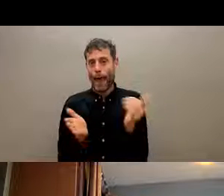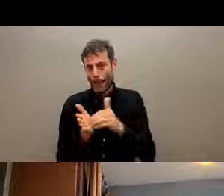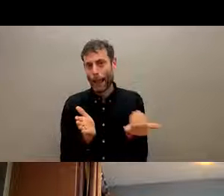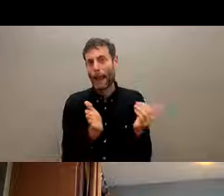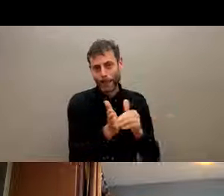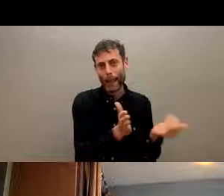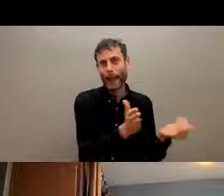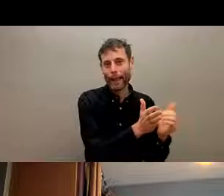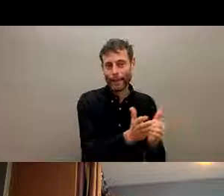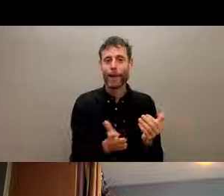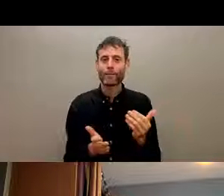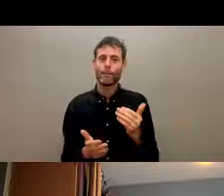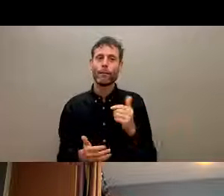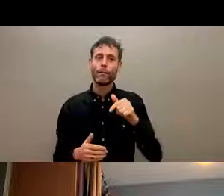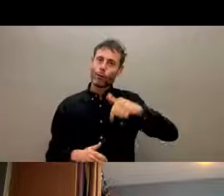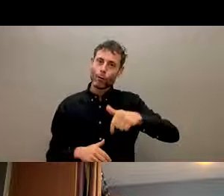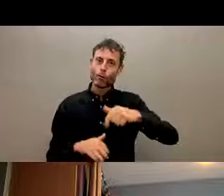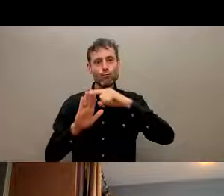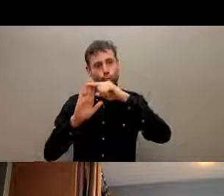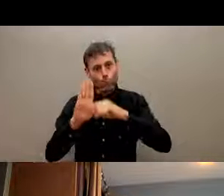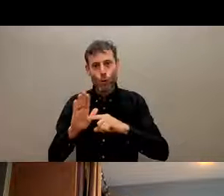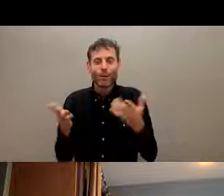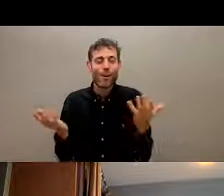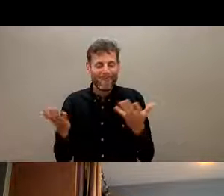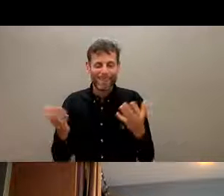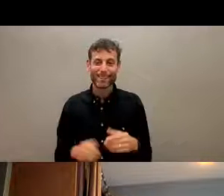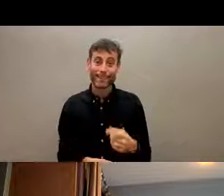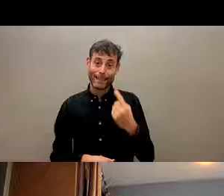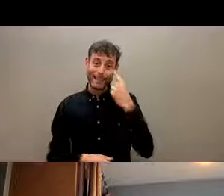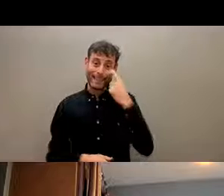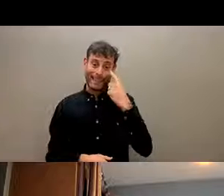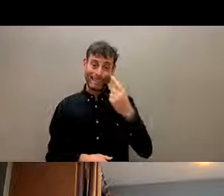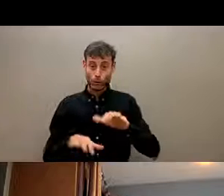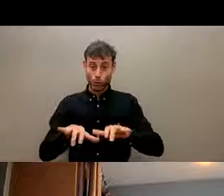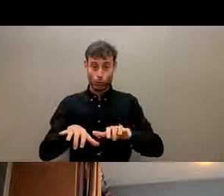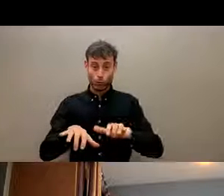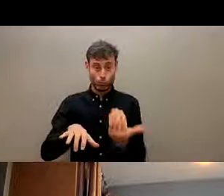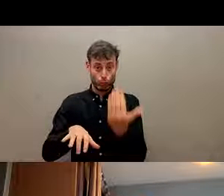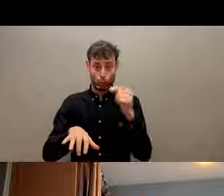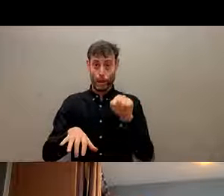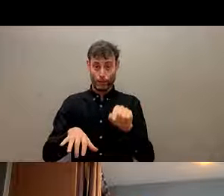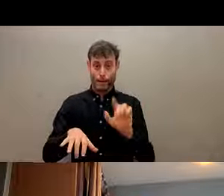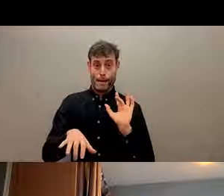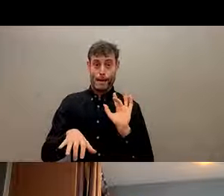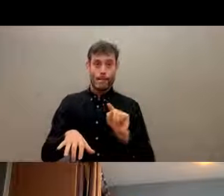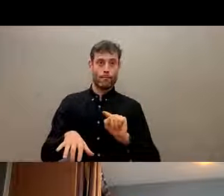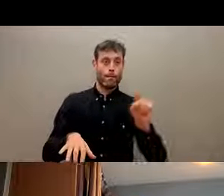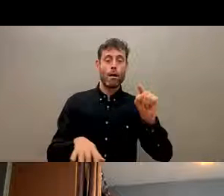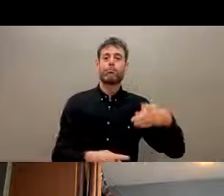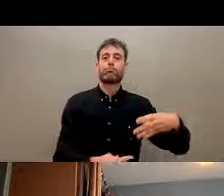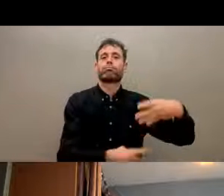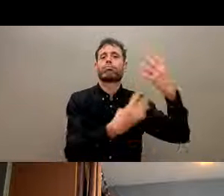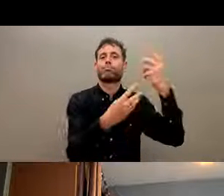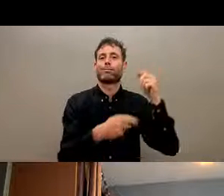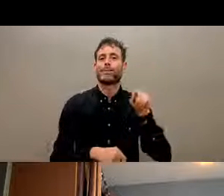we are going to have captioning in English. There should be a link in the chat box at every session that can access that for